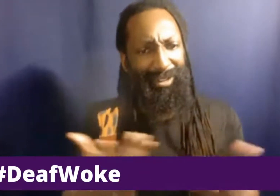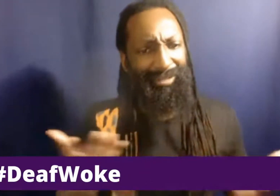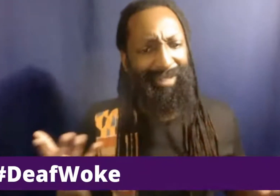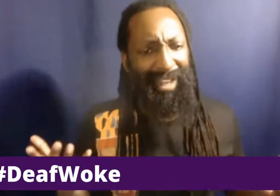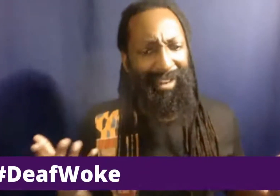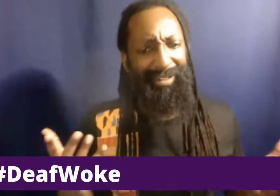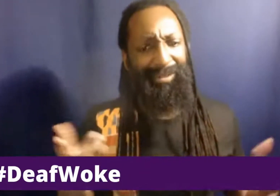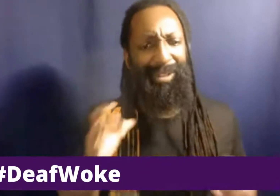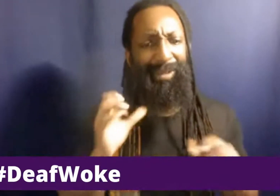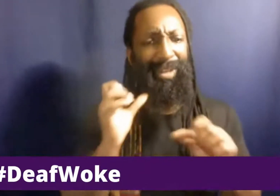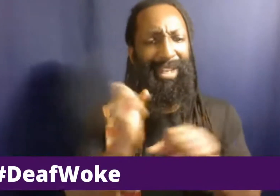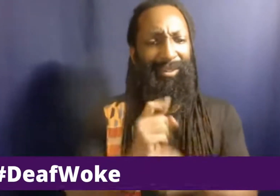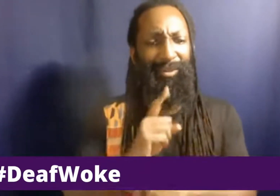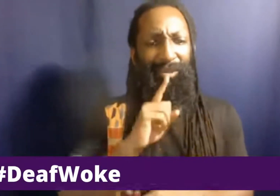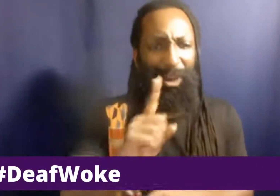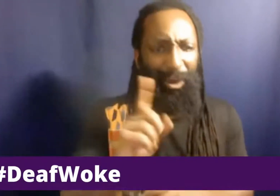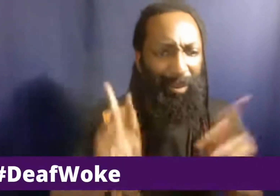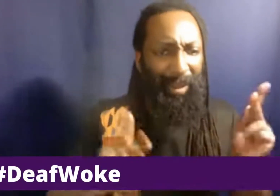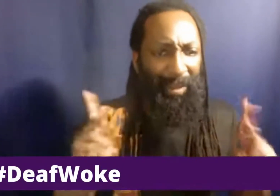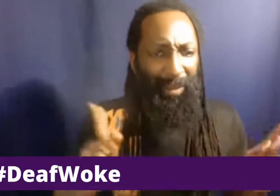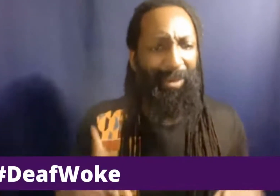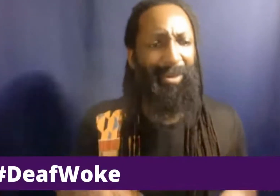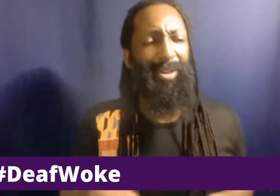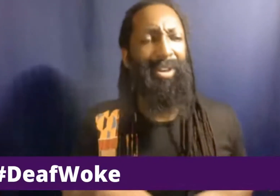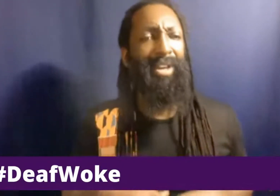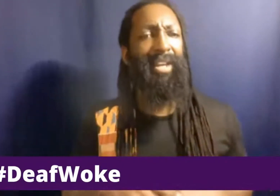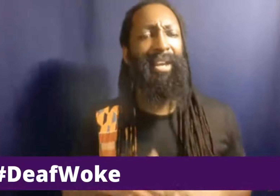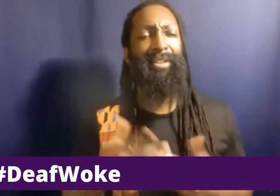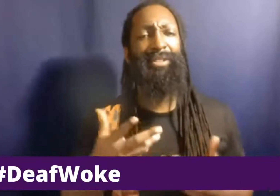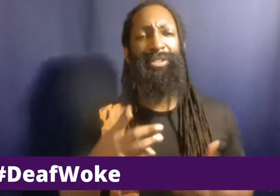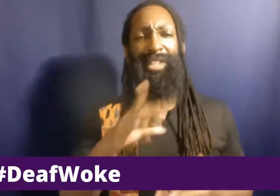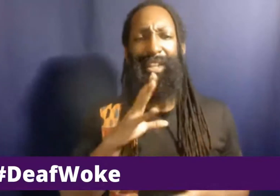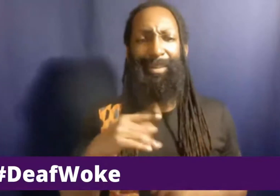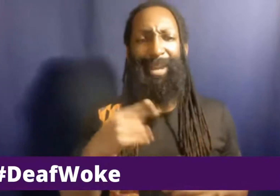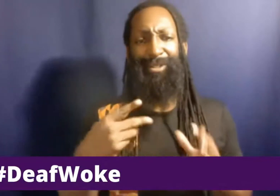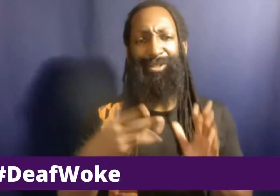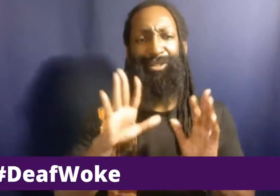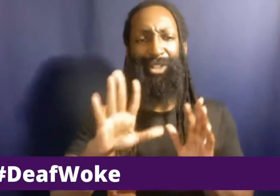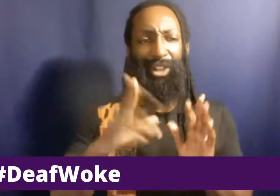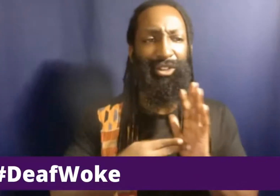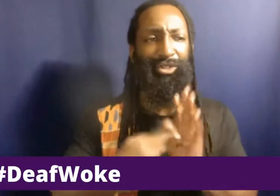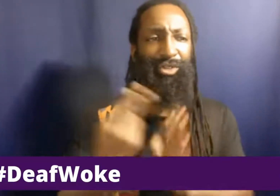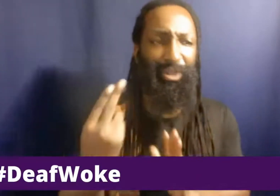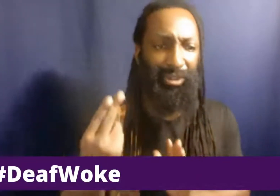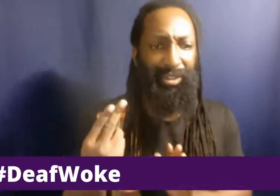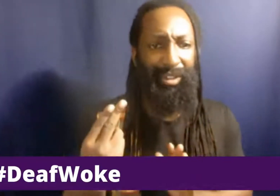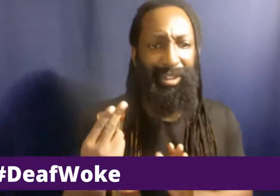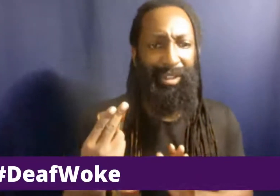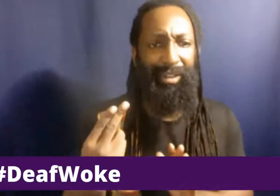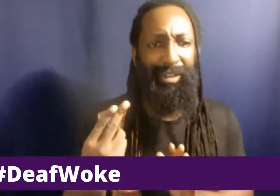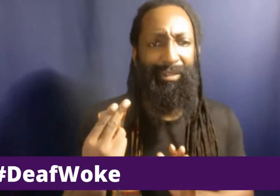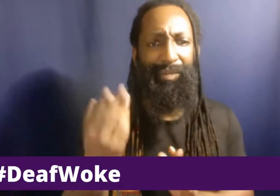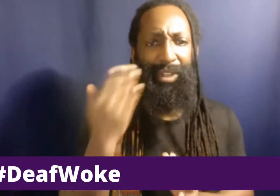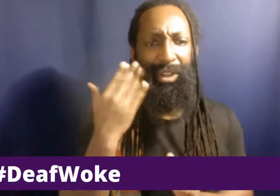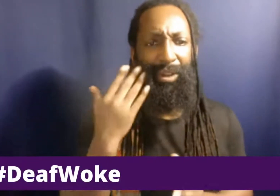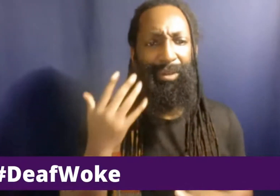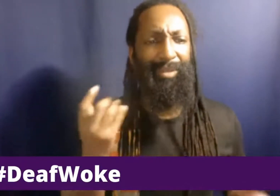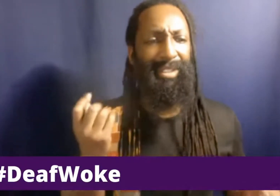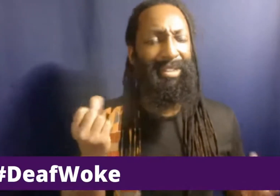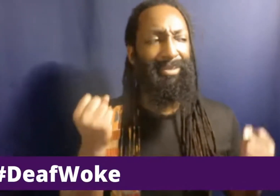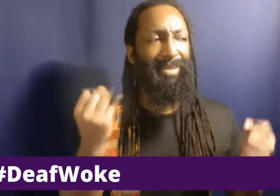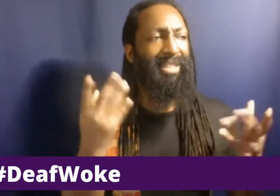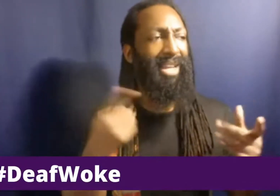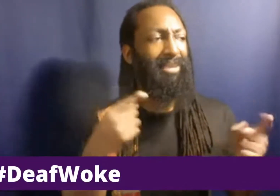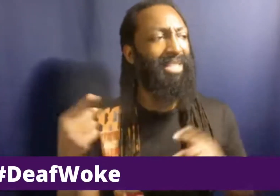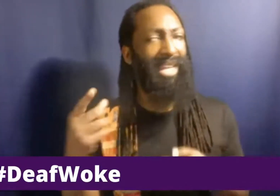the world. Yeah, we get real people to tell about their truth. You